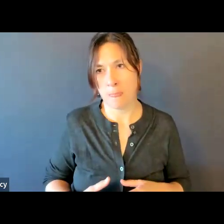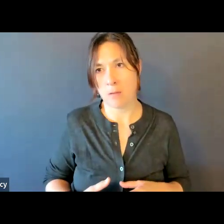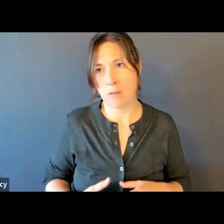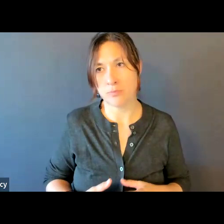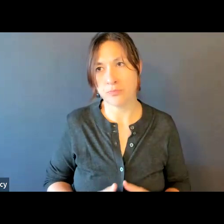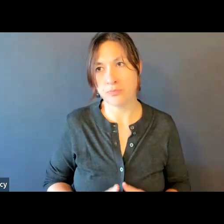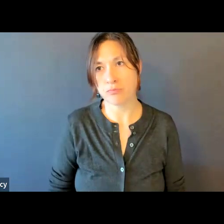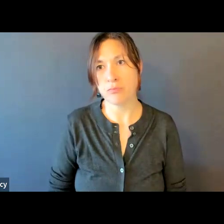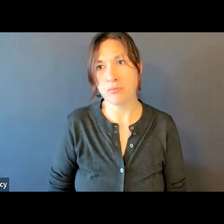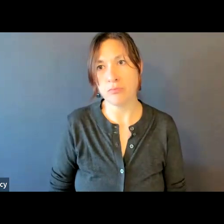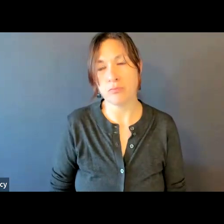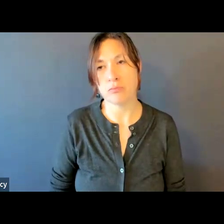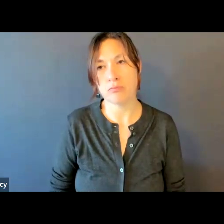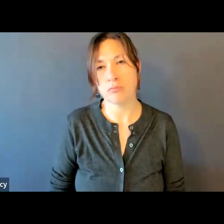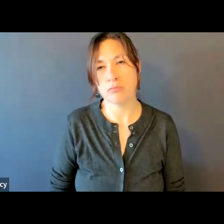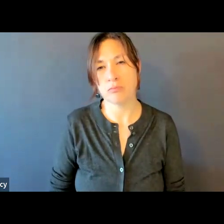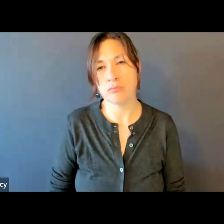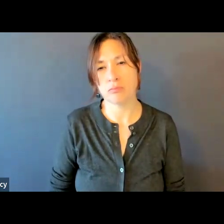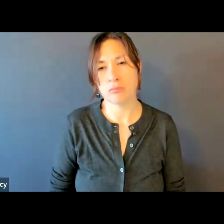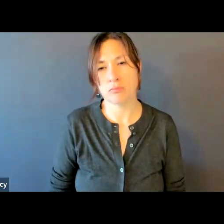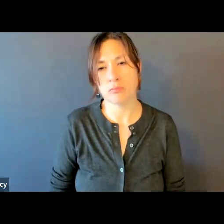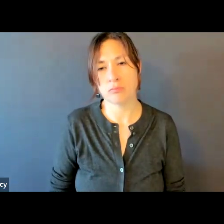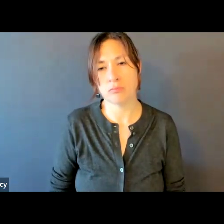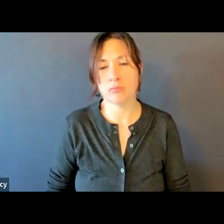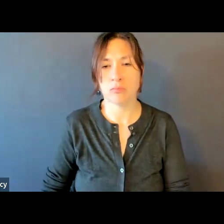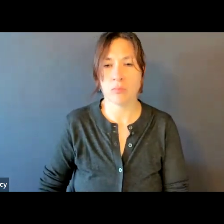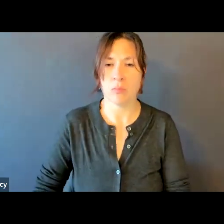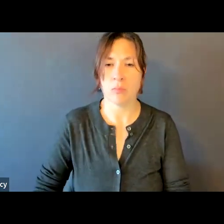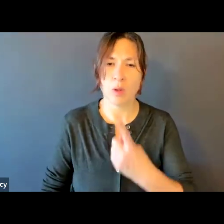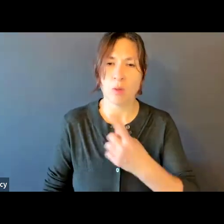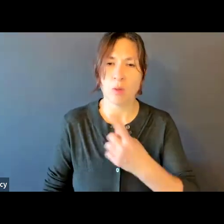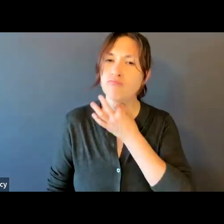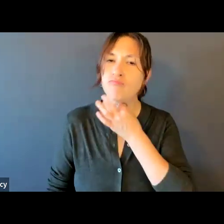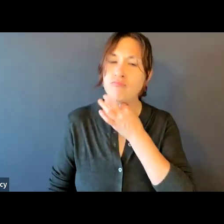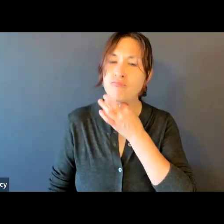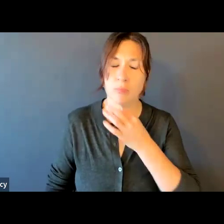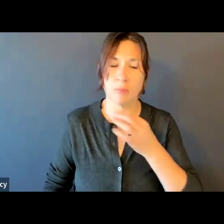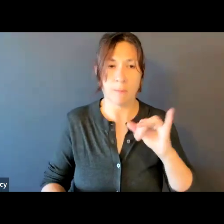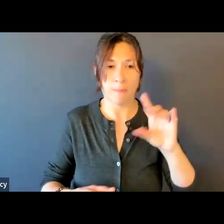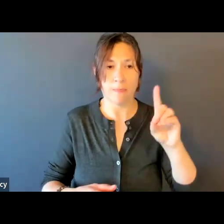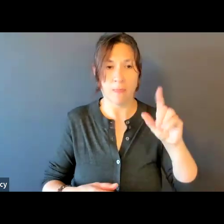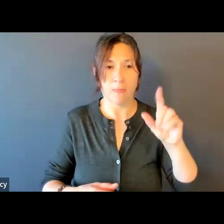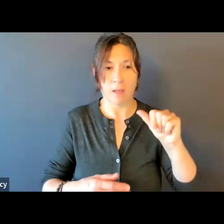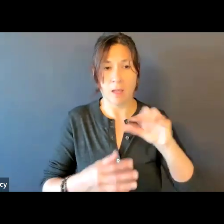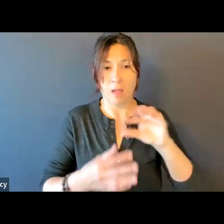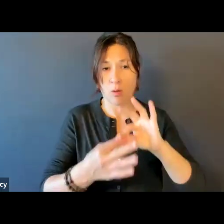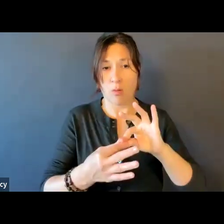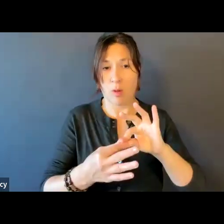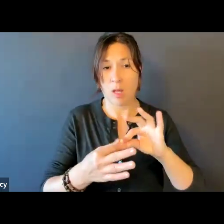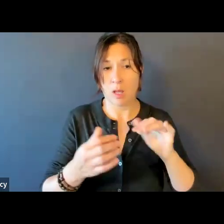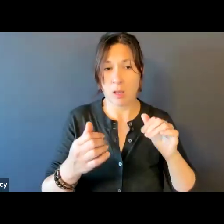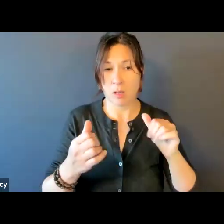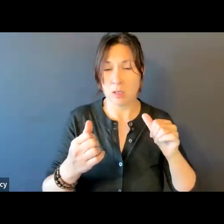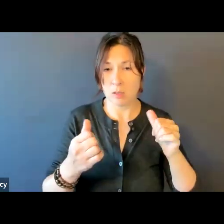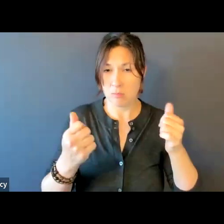first, I wonder, have we disaggregated the data on achievement between students who are in school and students